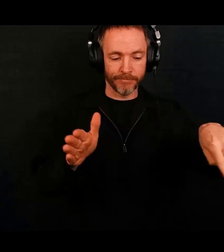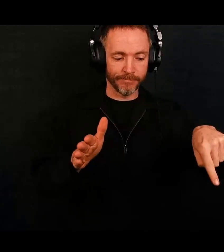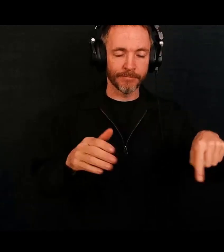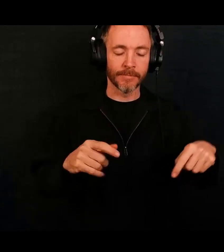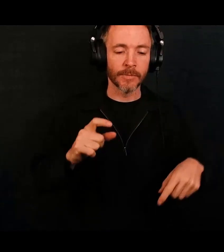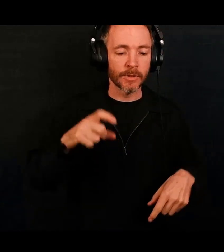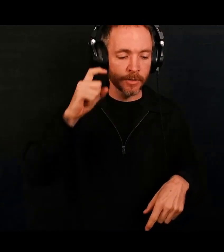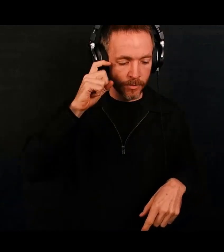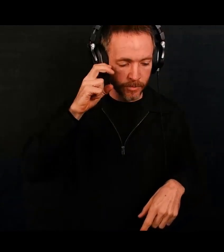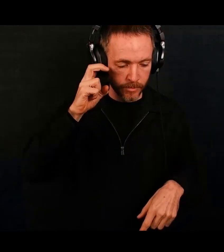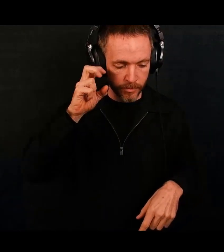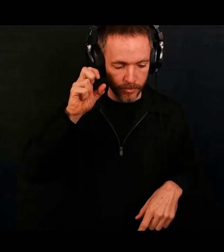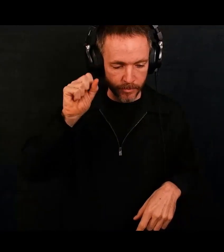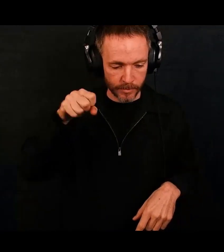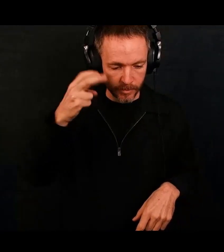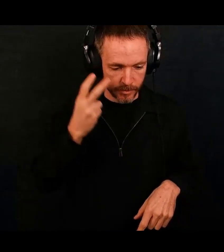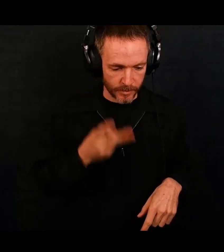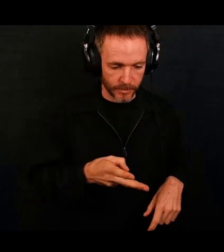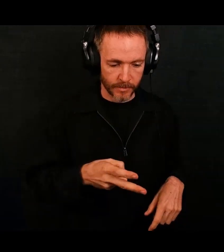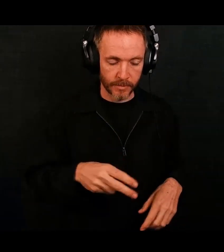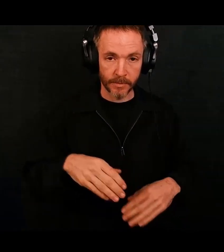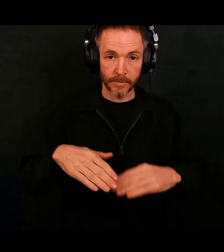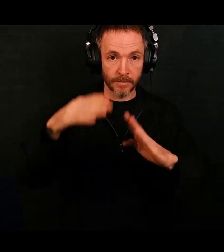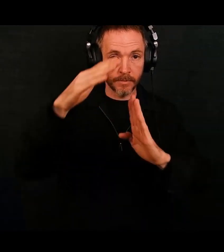the top of that easily.